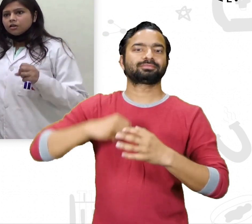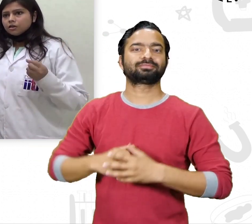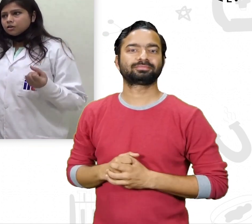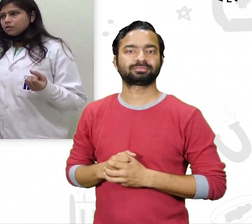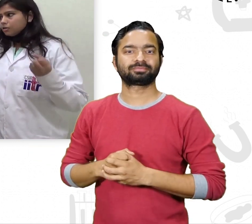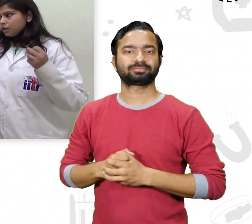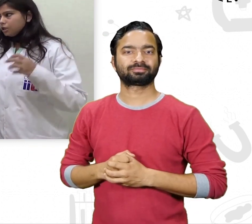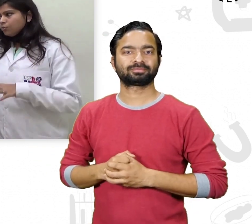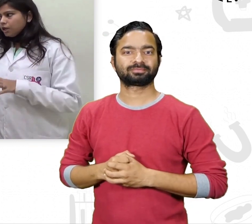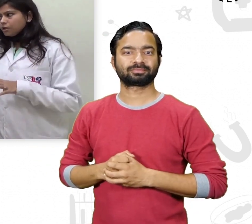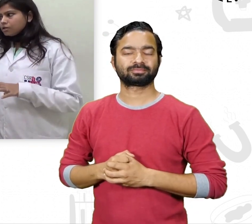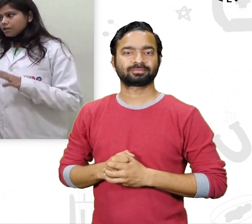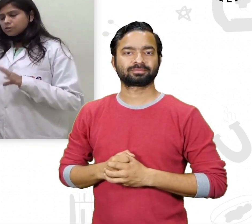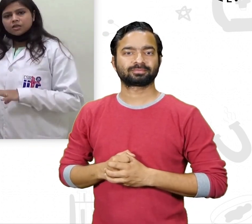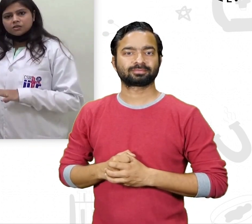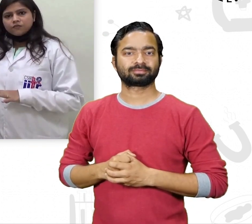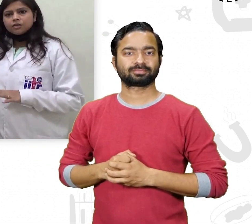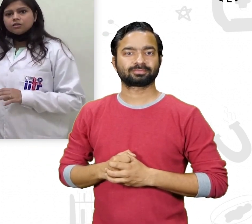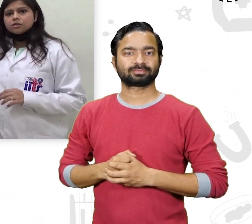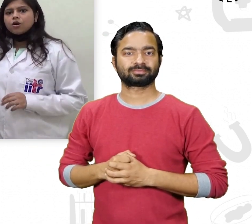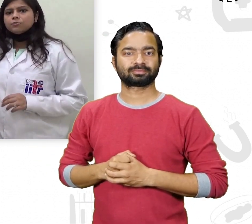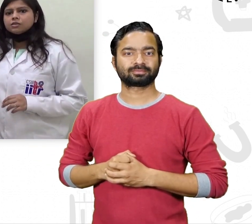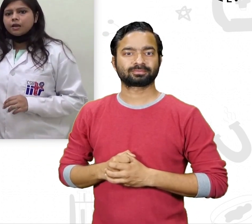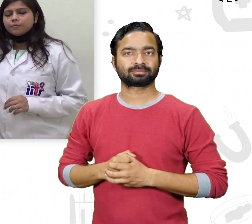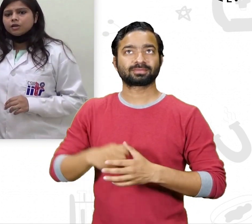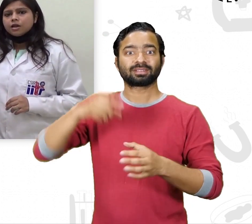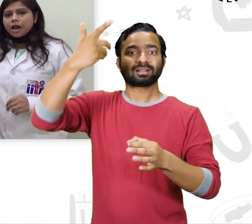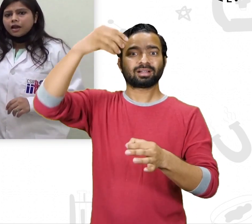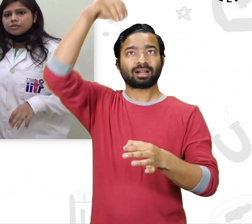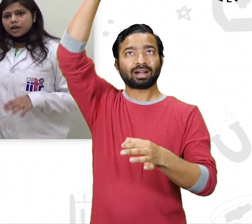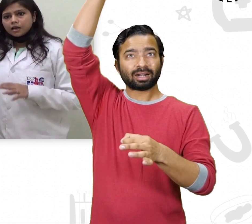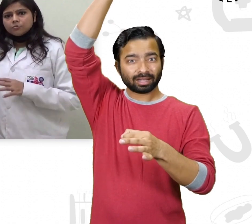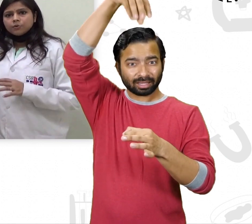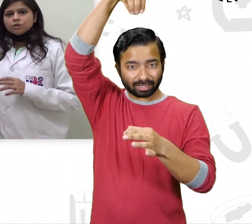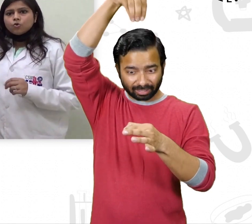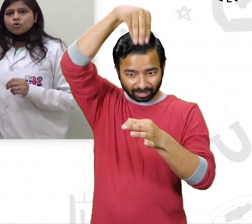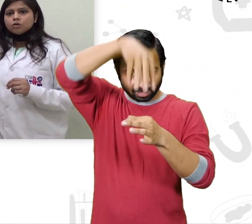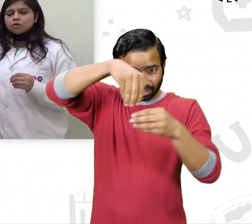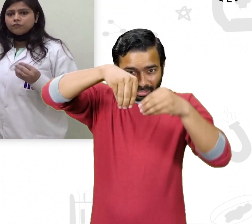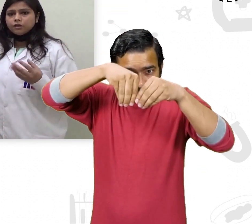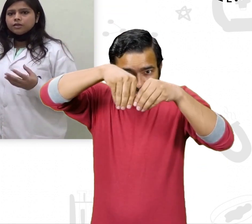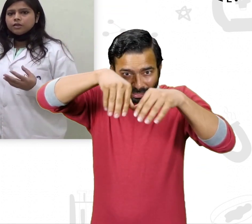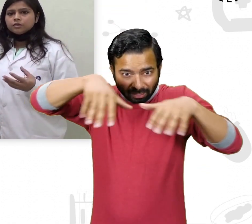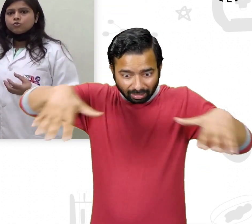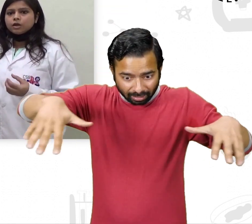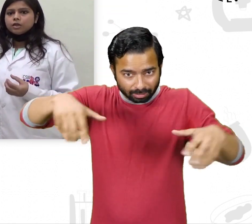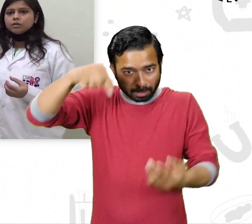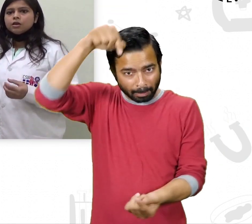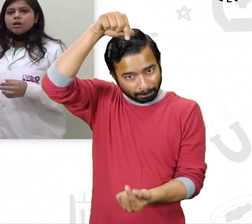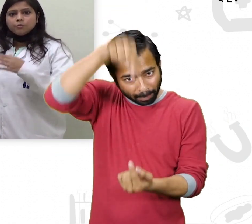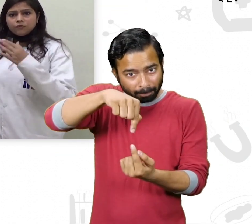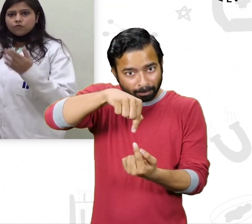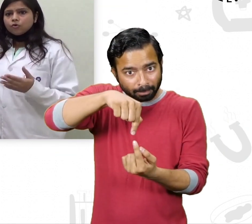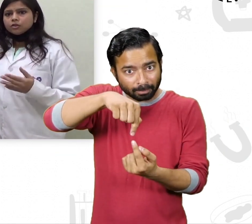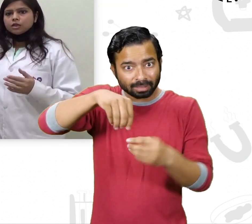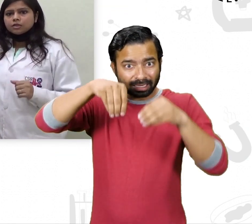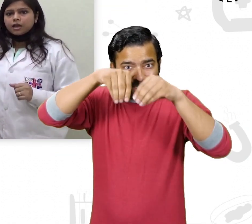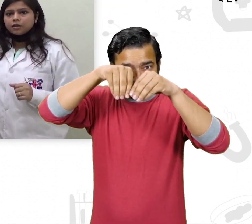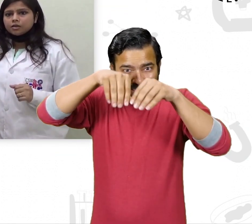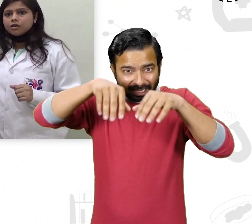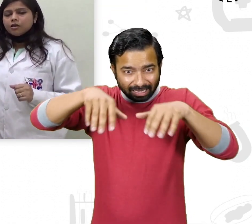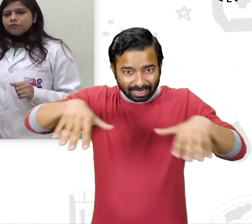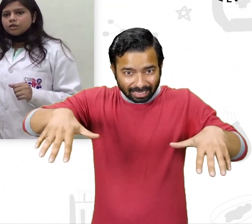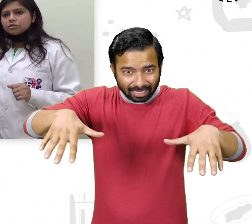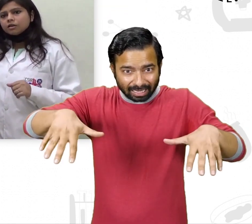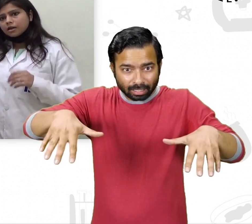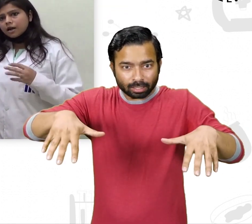specifically illuminates the specific region of the sample, and second pinhole filter is located before the